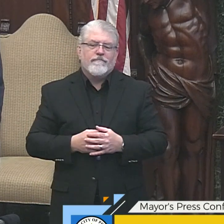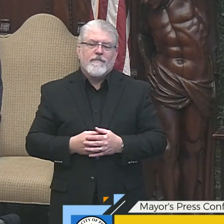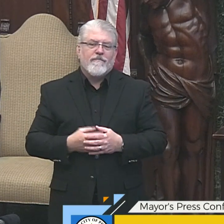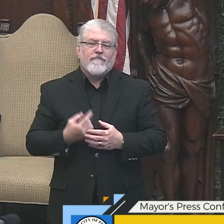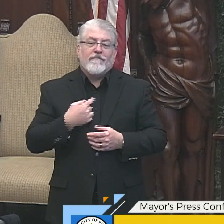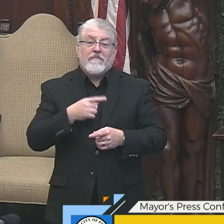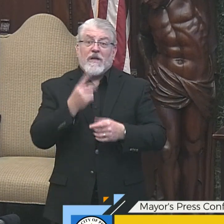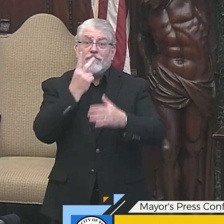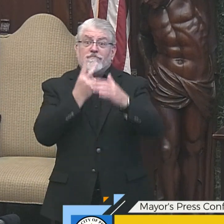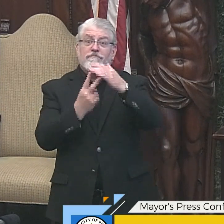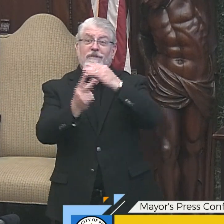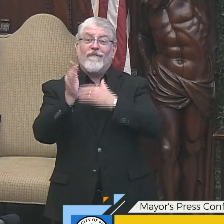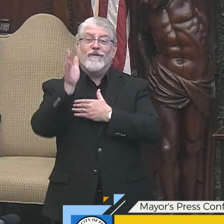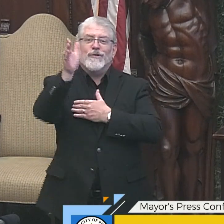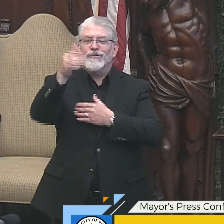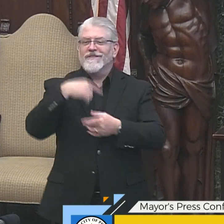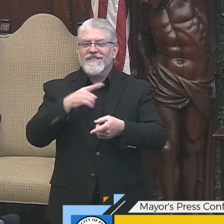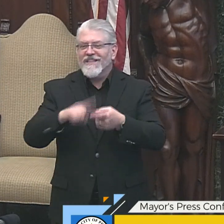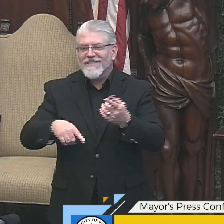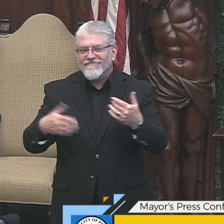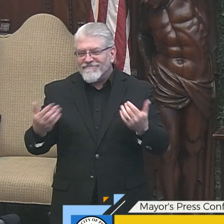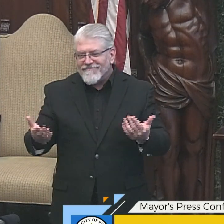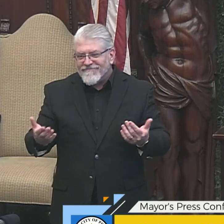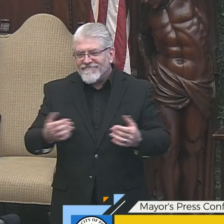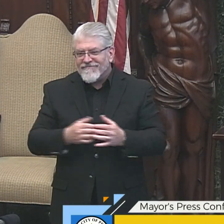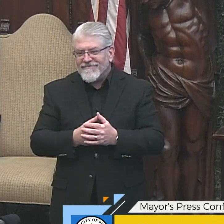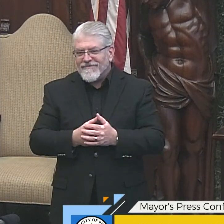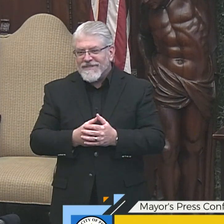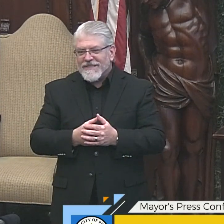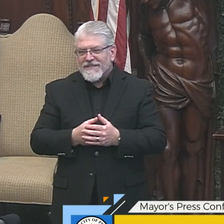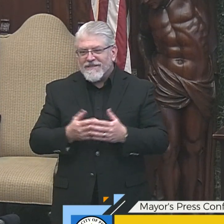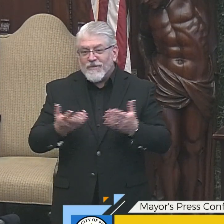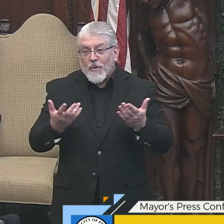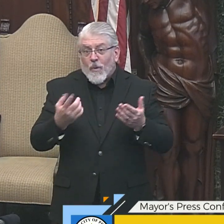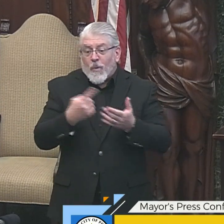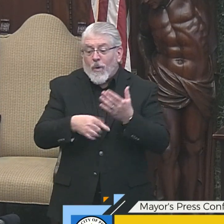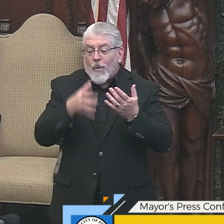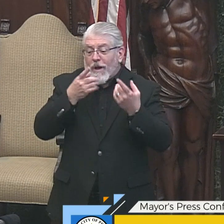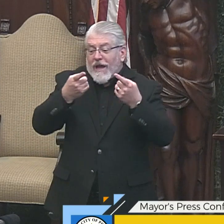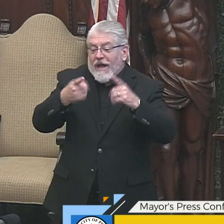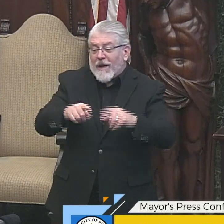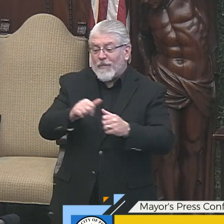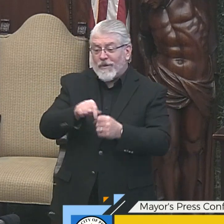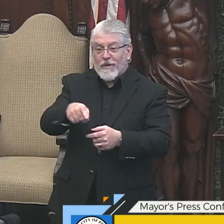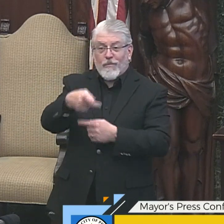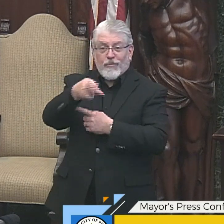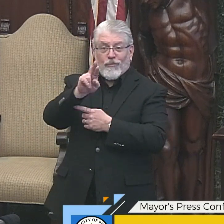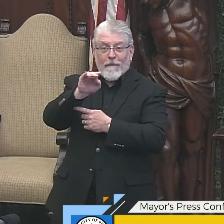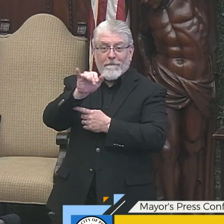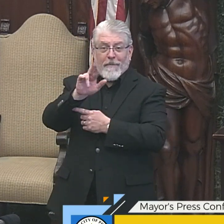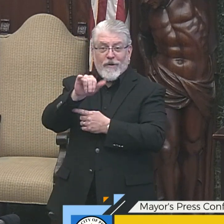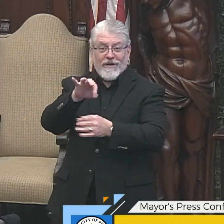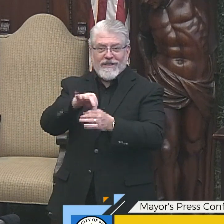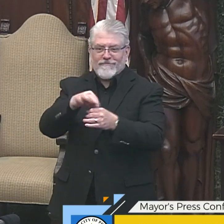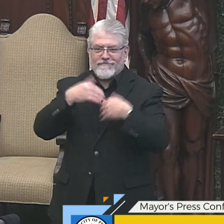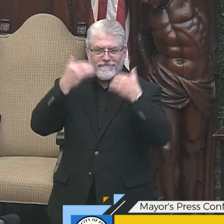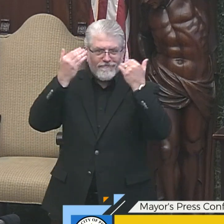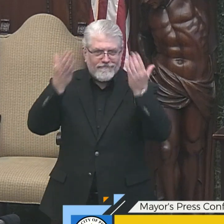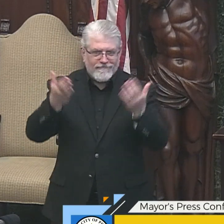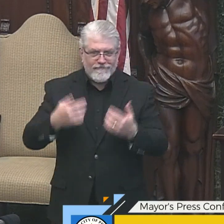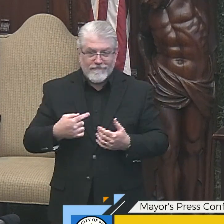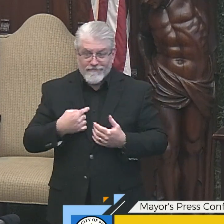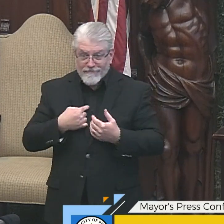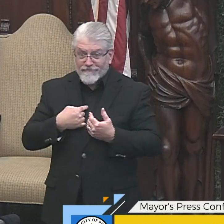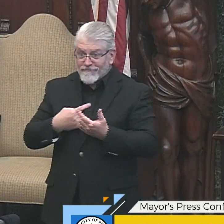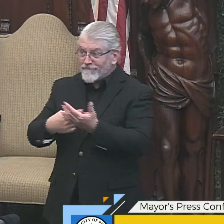is going to happen in this upcoming primary. But we'll consult with everyone involved and make that decision